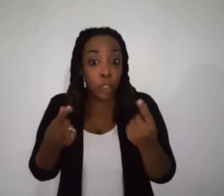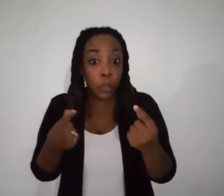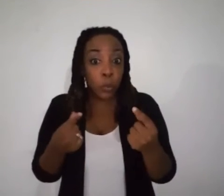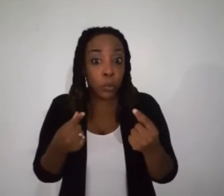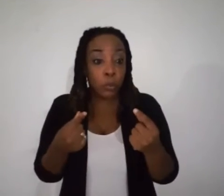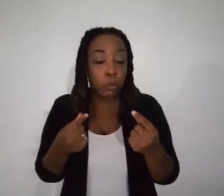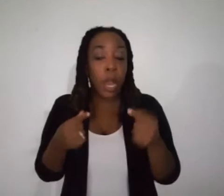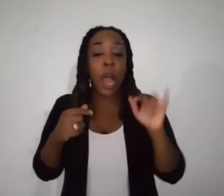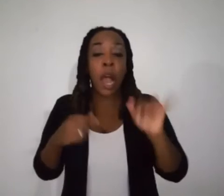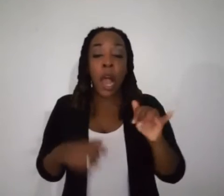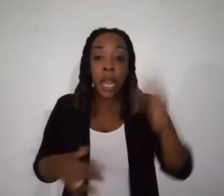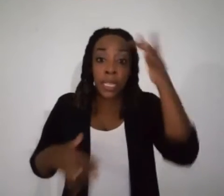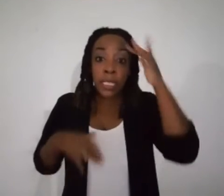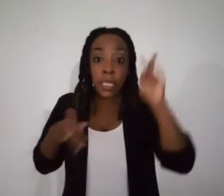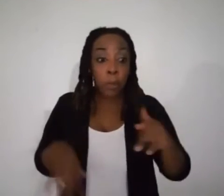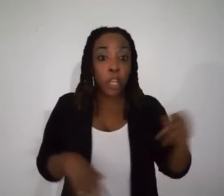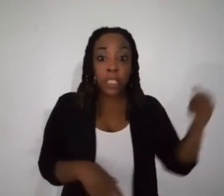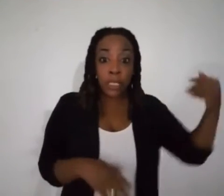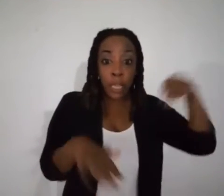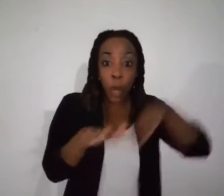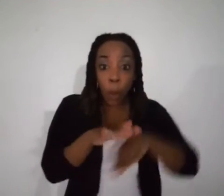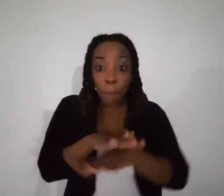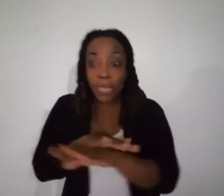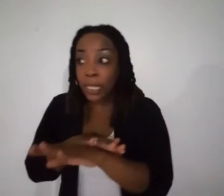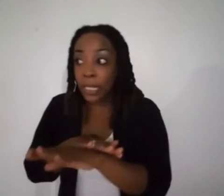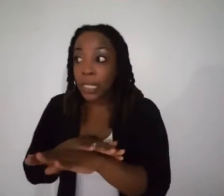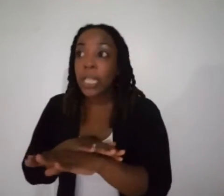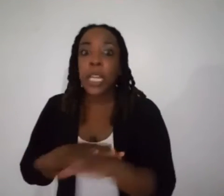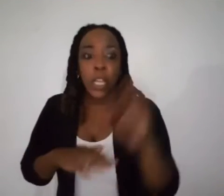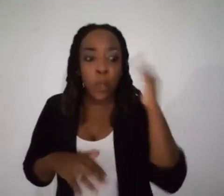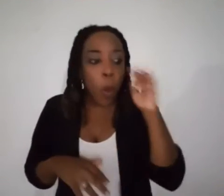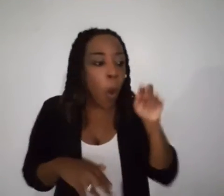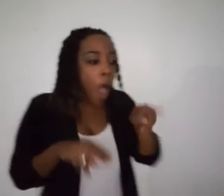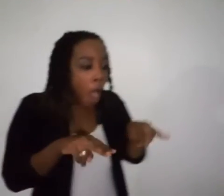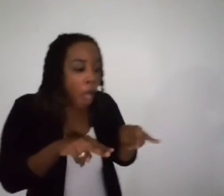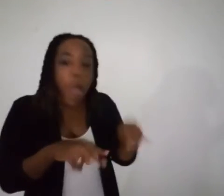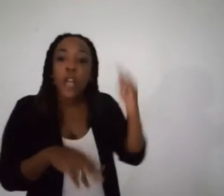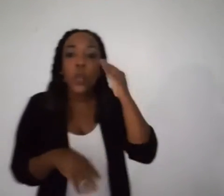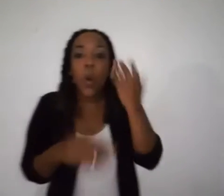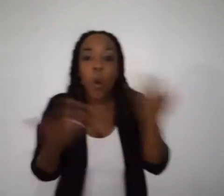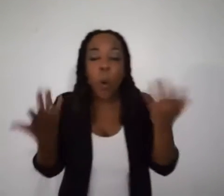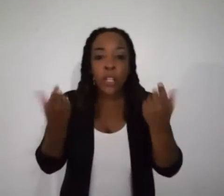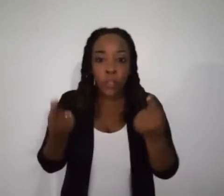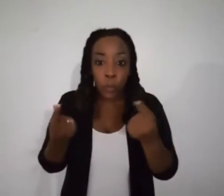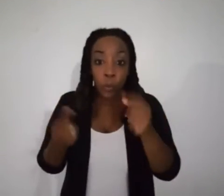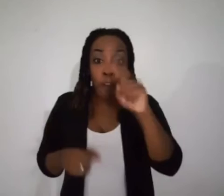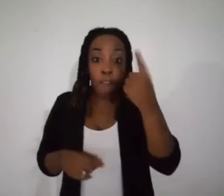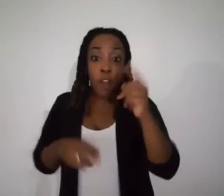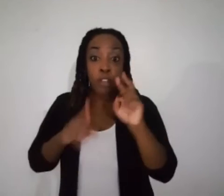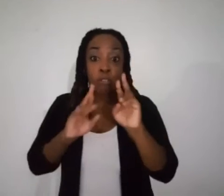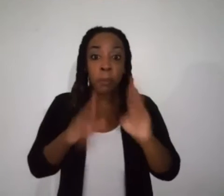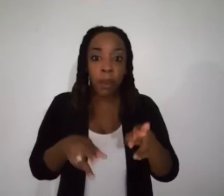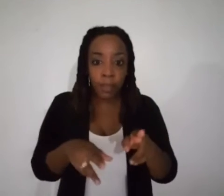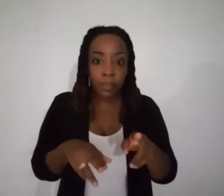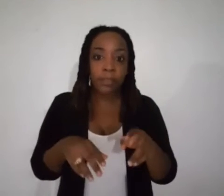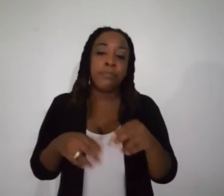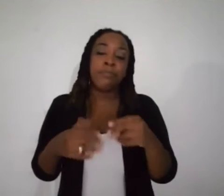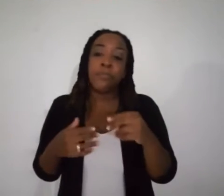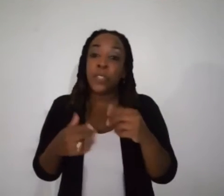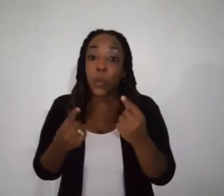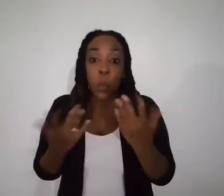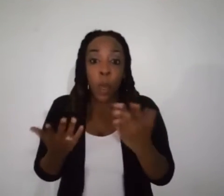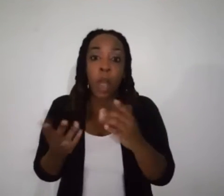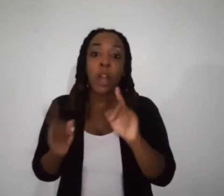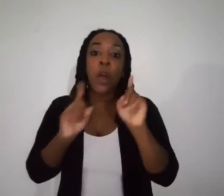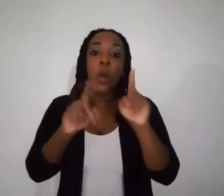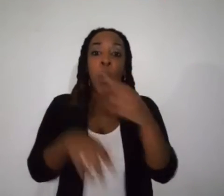at the time. But guess what? That first responder goes to a hospital and then hands